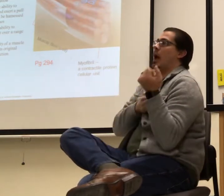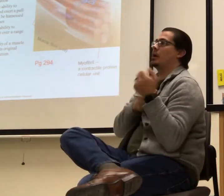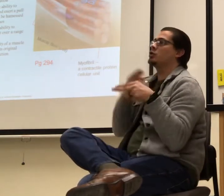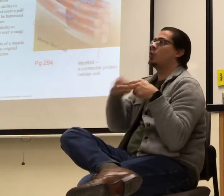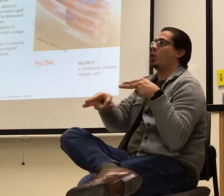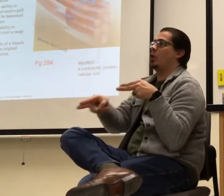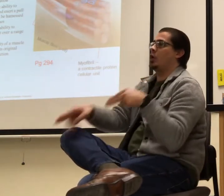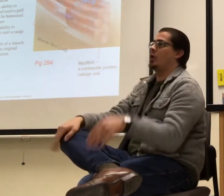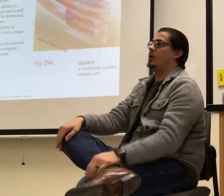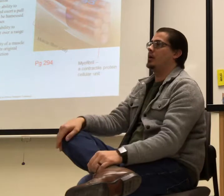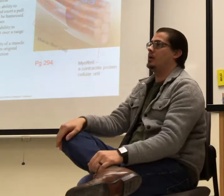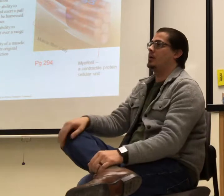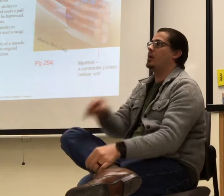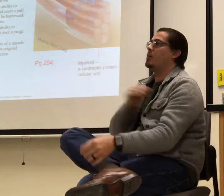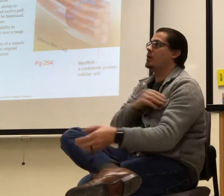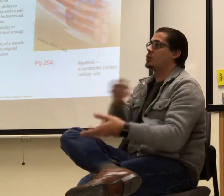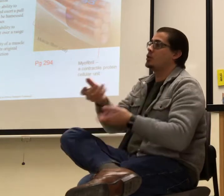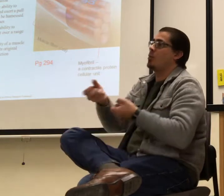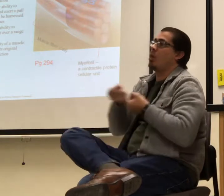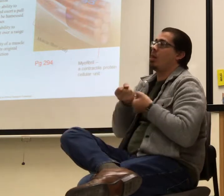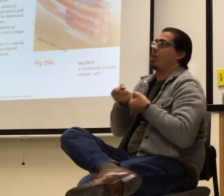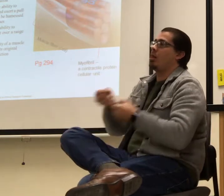Muscles pull.